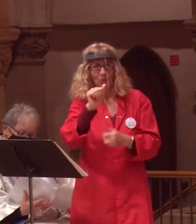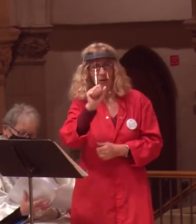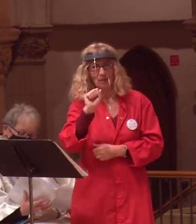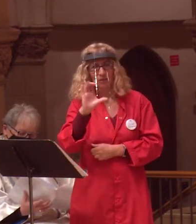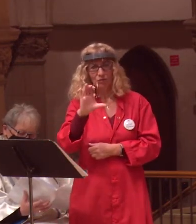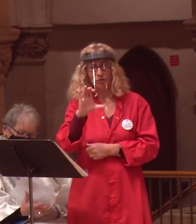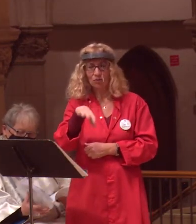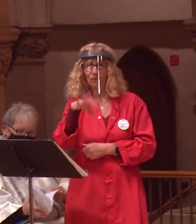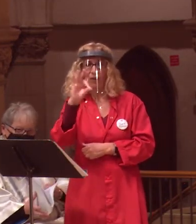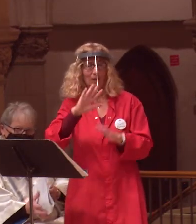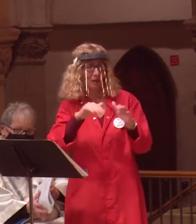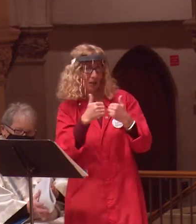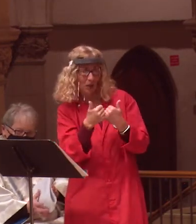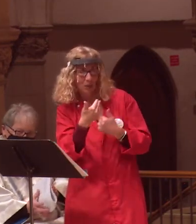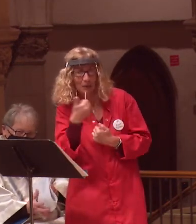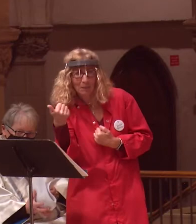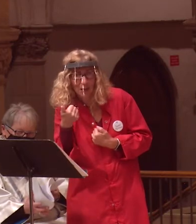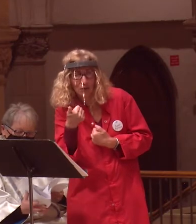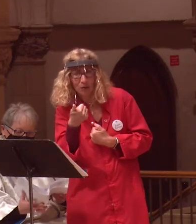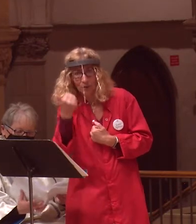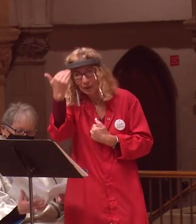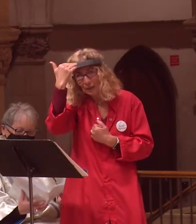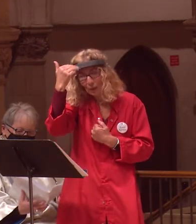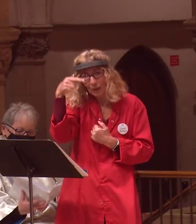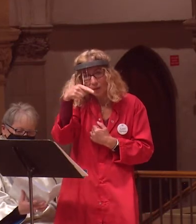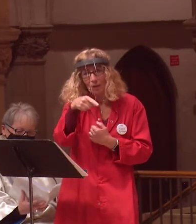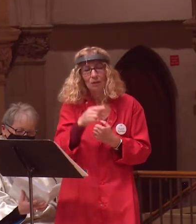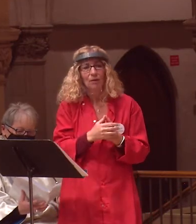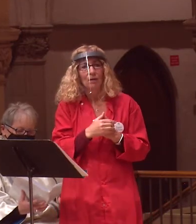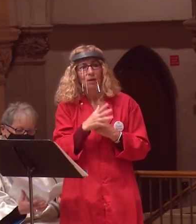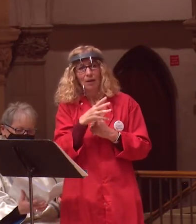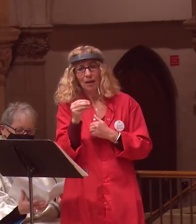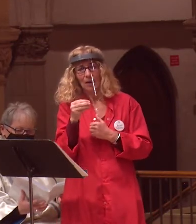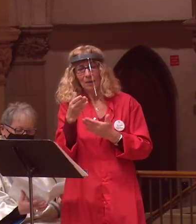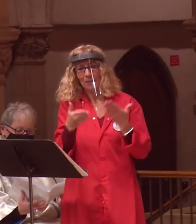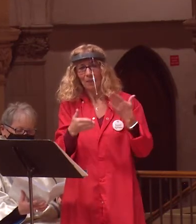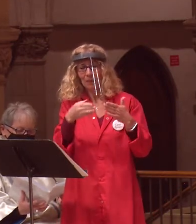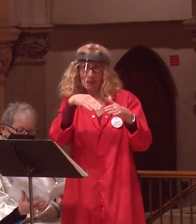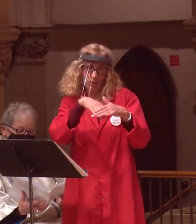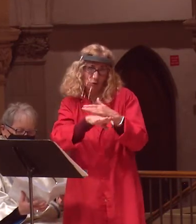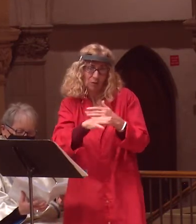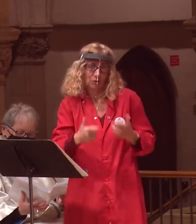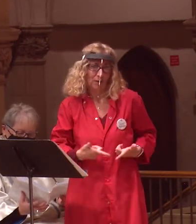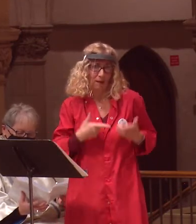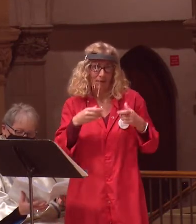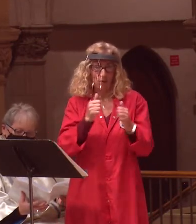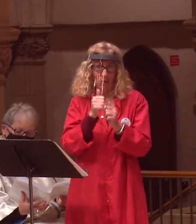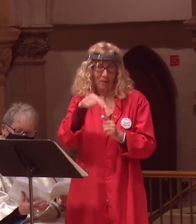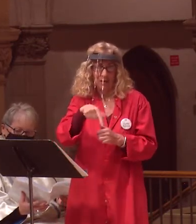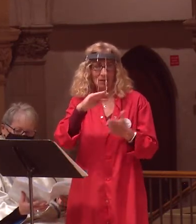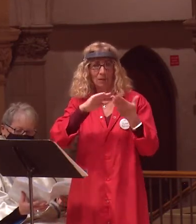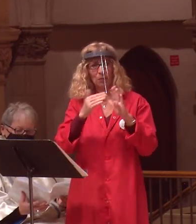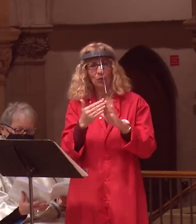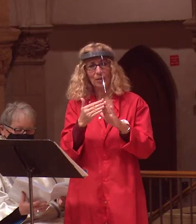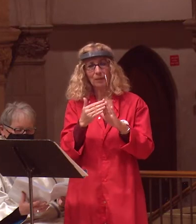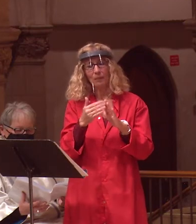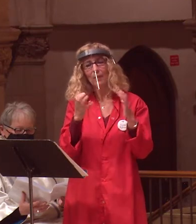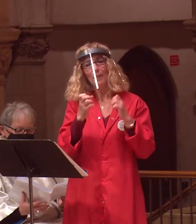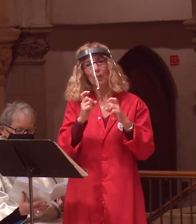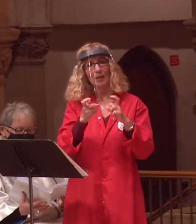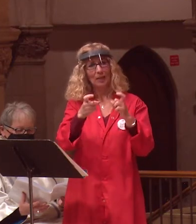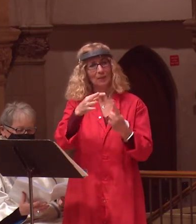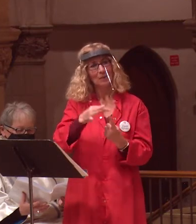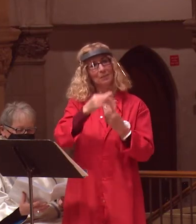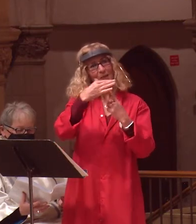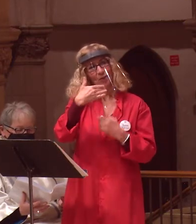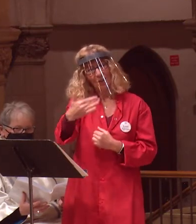we can get better acquainted and maybe how you can enter more deeply into the life of this community. Want to give special thanks to